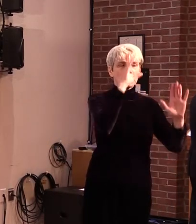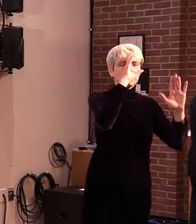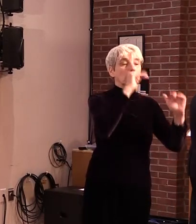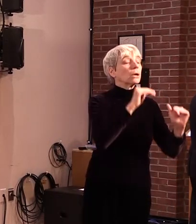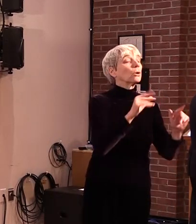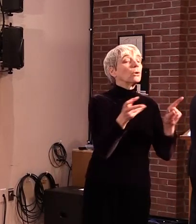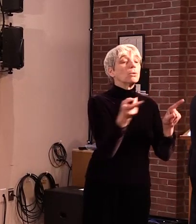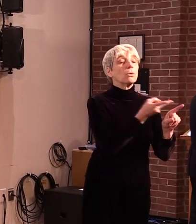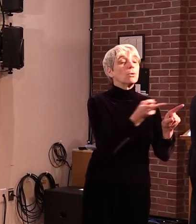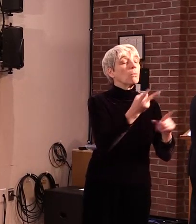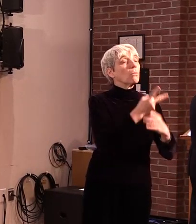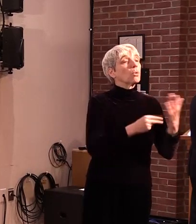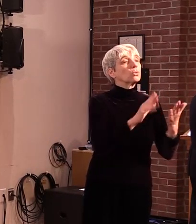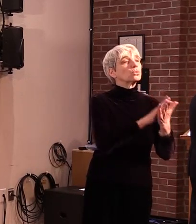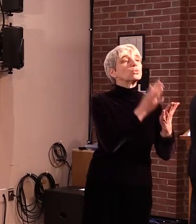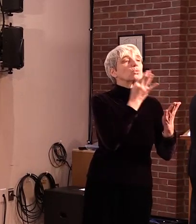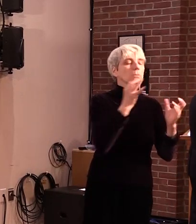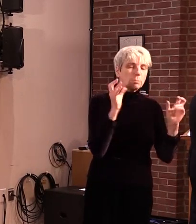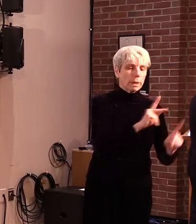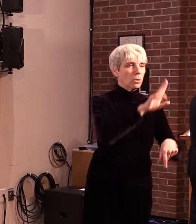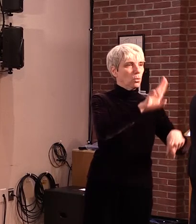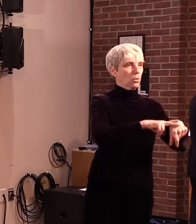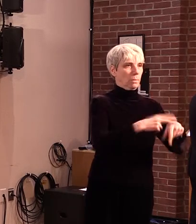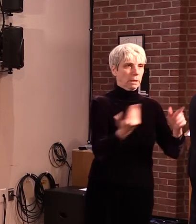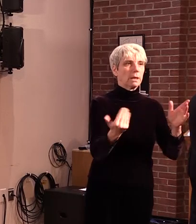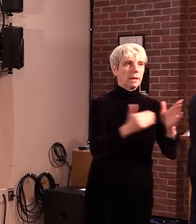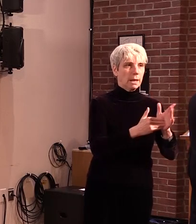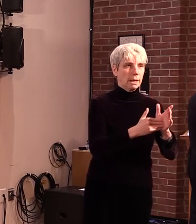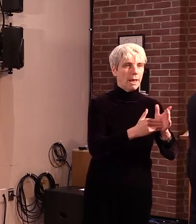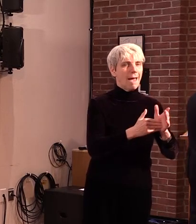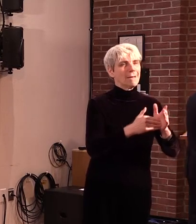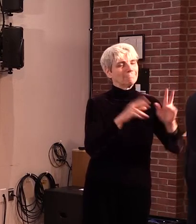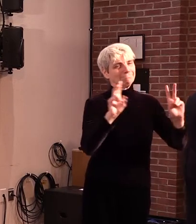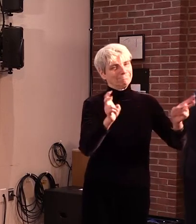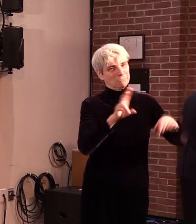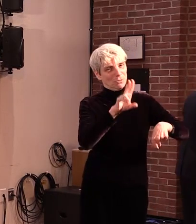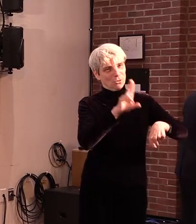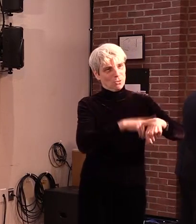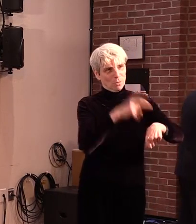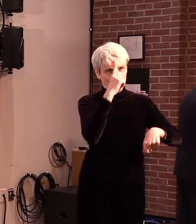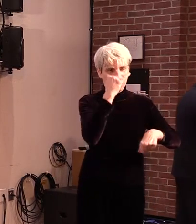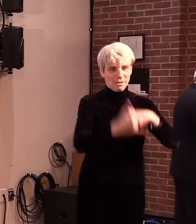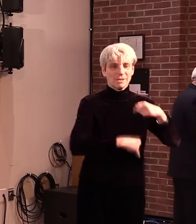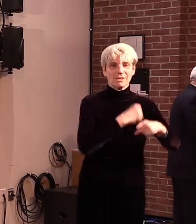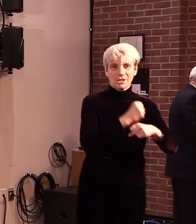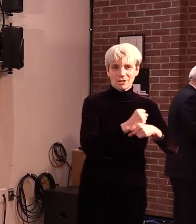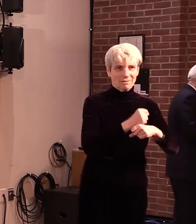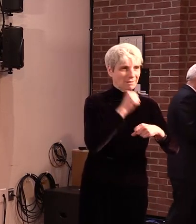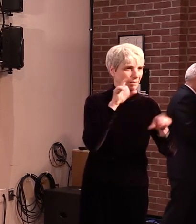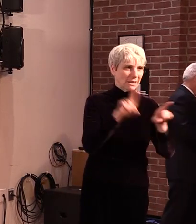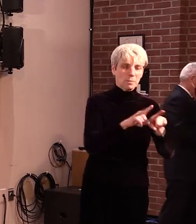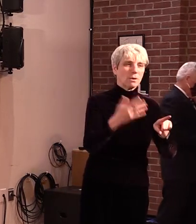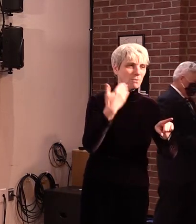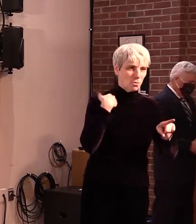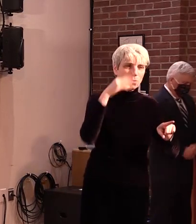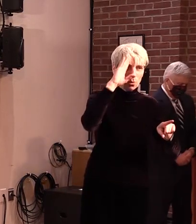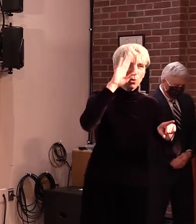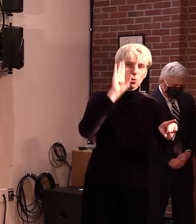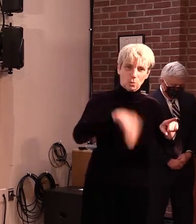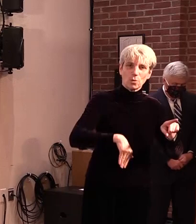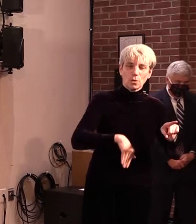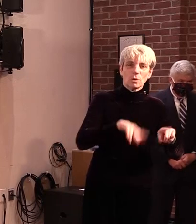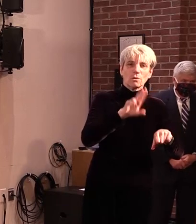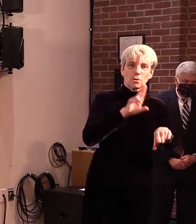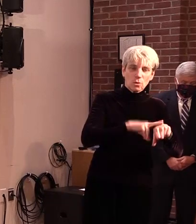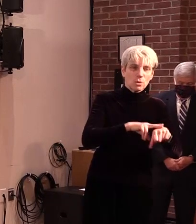operations. Of course, normal operations is not what it used to be. Schools are now required to follow stringent